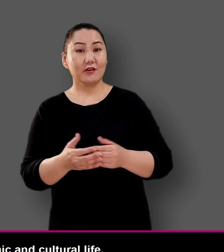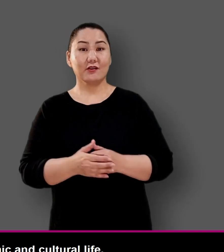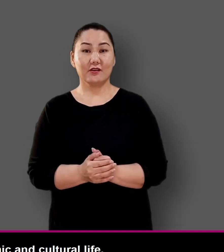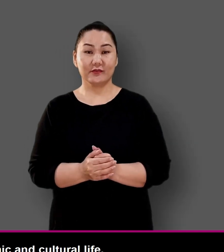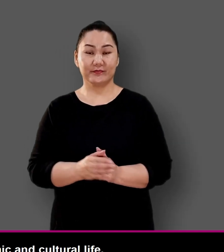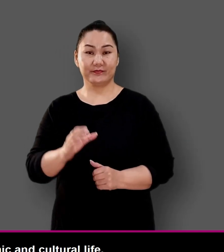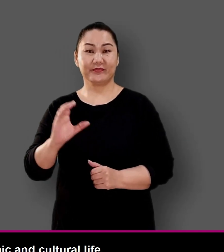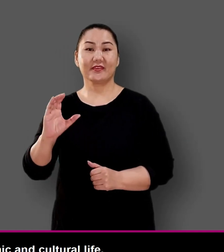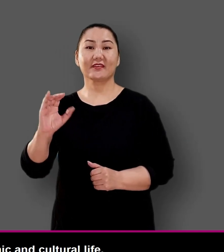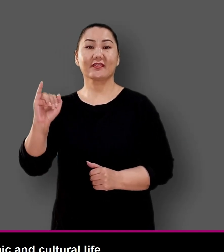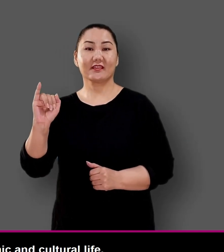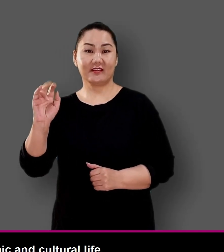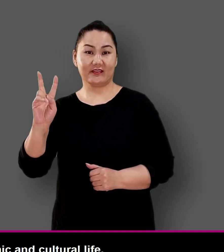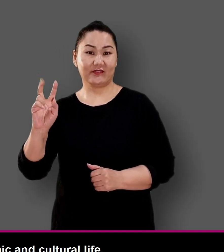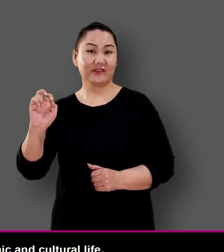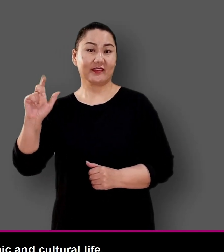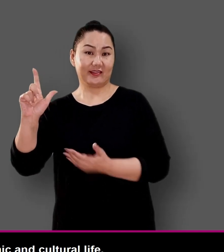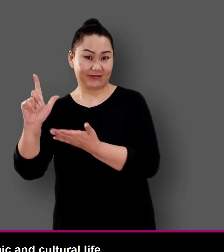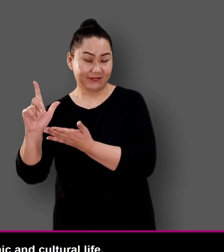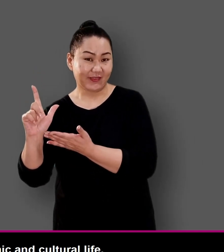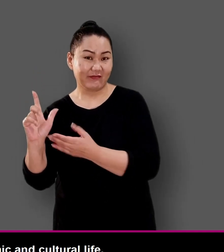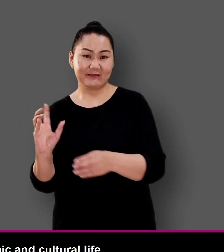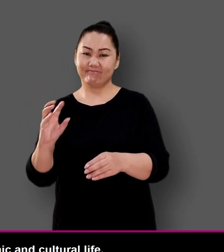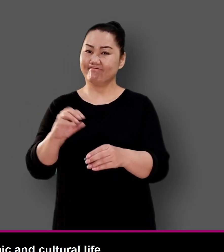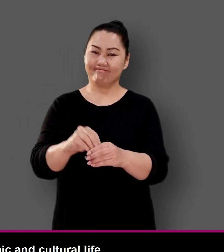civic, economic, and cultural life.